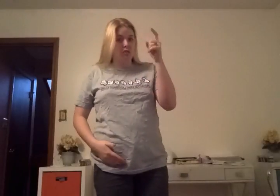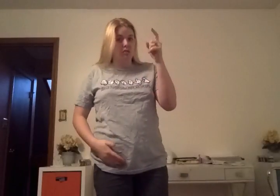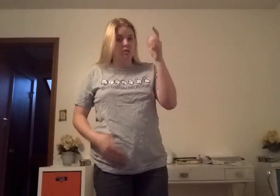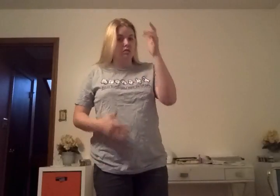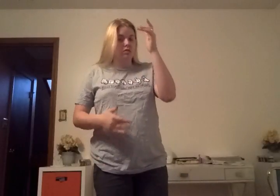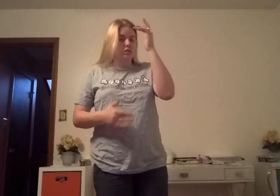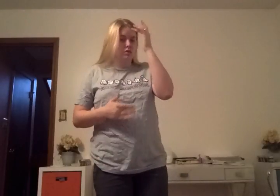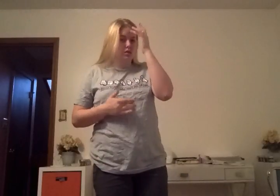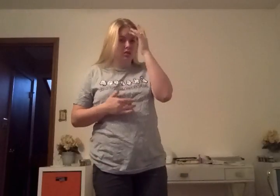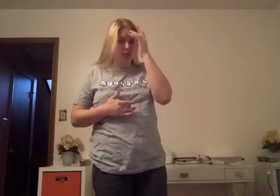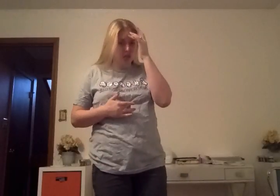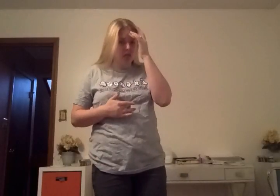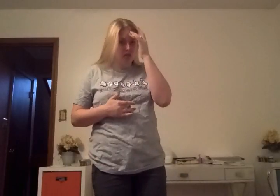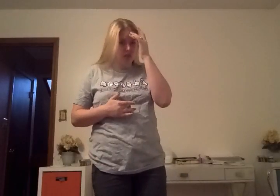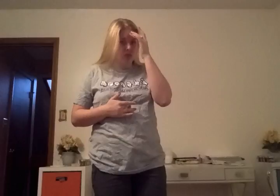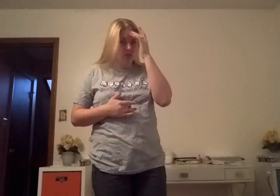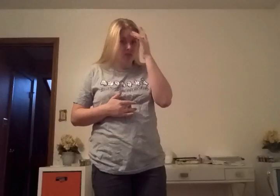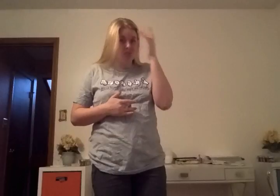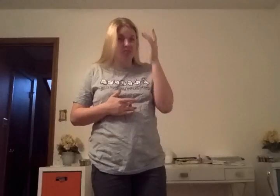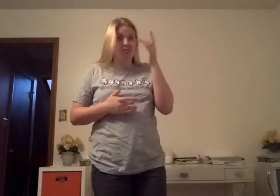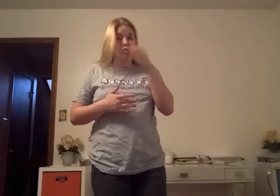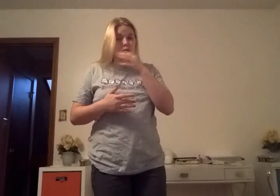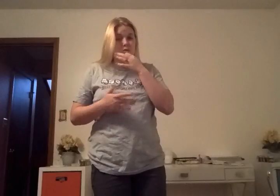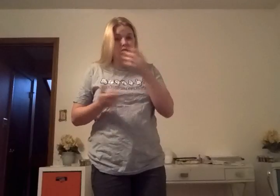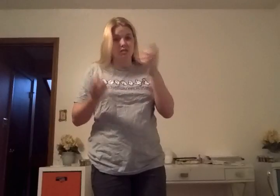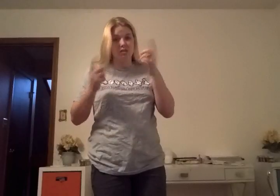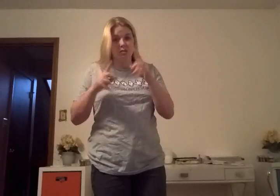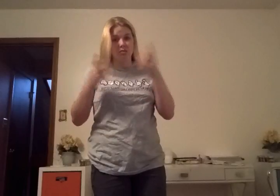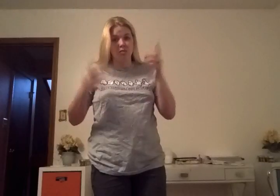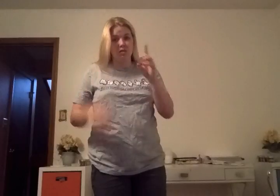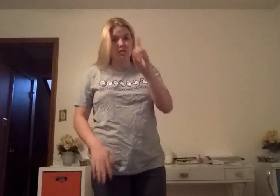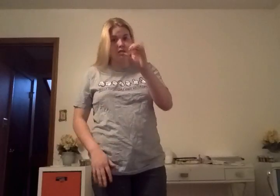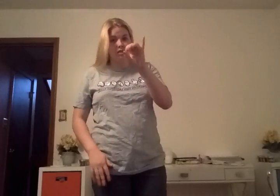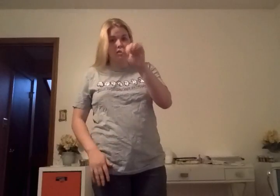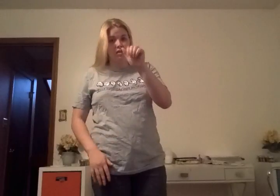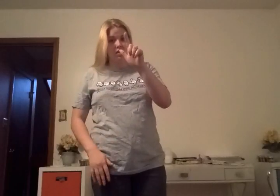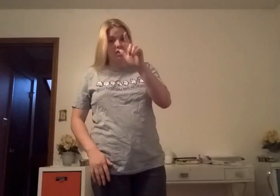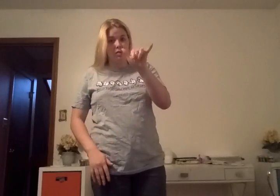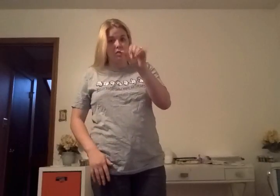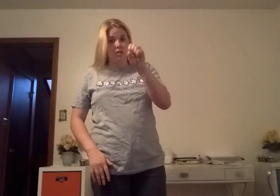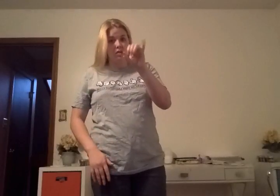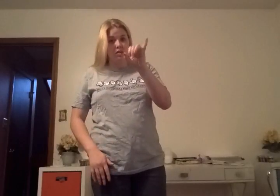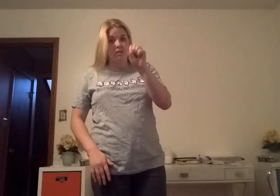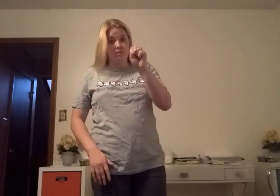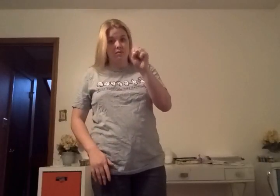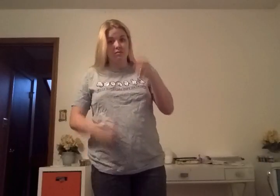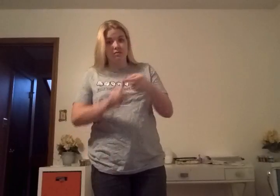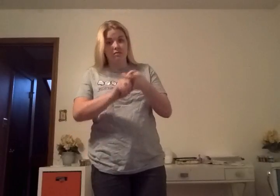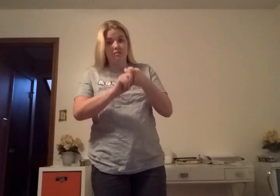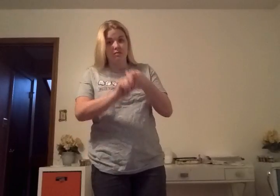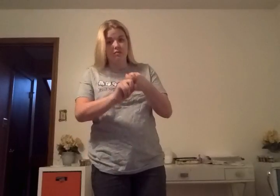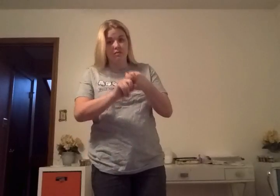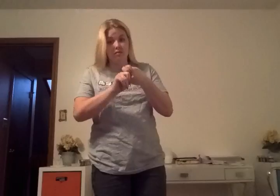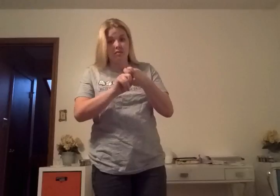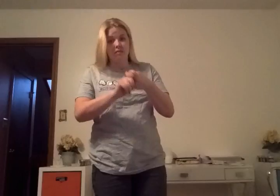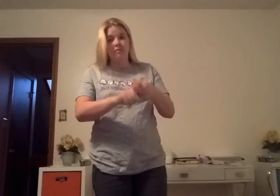away from dialysis and in desperate need of a new kidney. She returned to the home she was sharing with her close friend, Francia Raisa. One